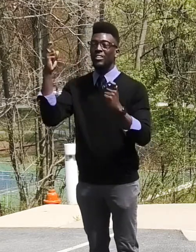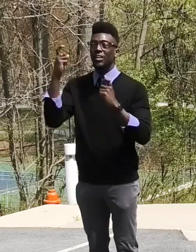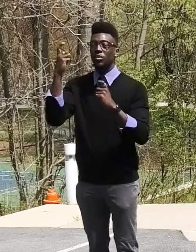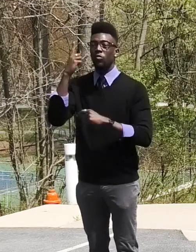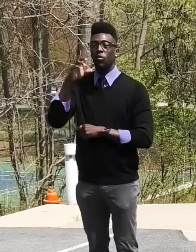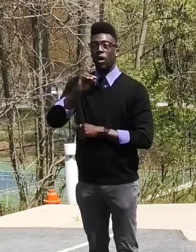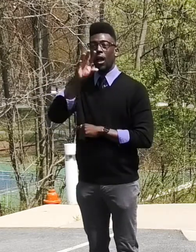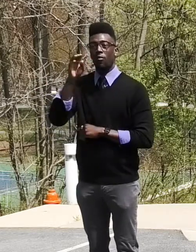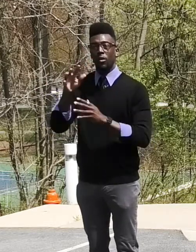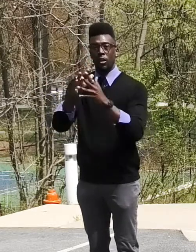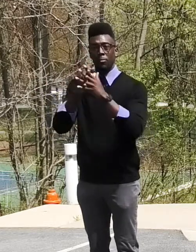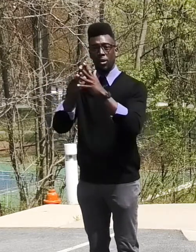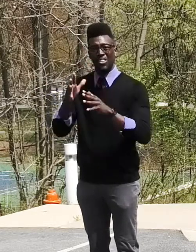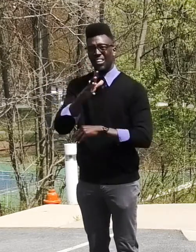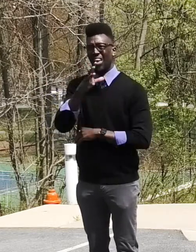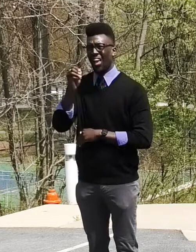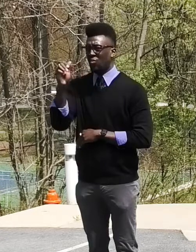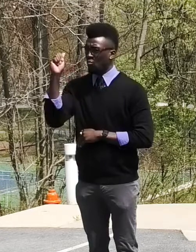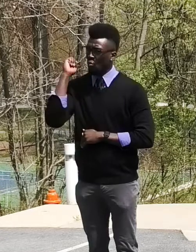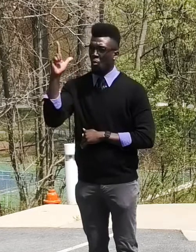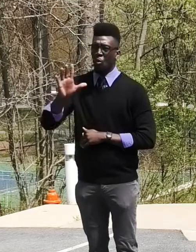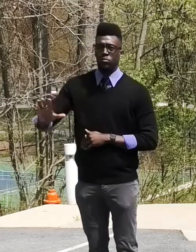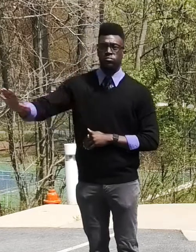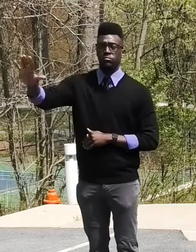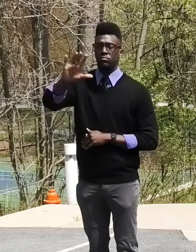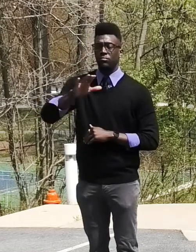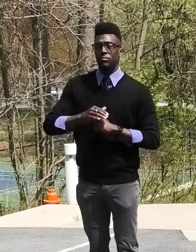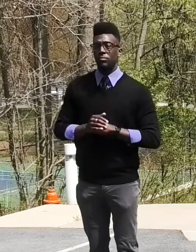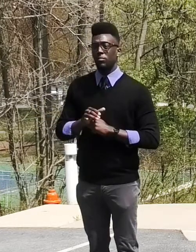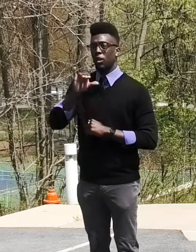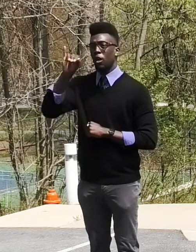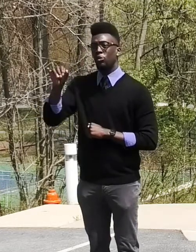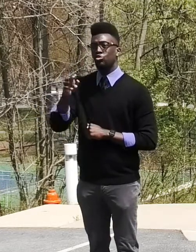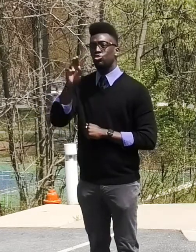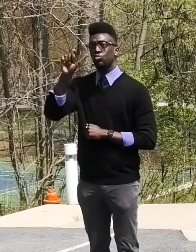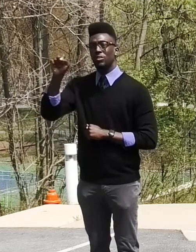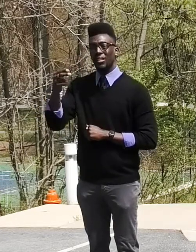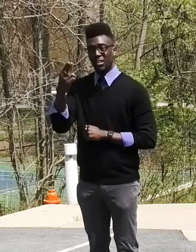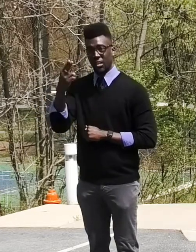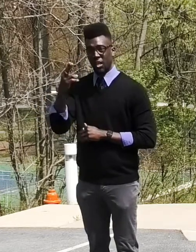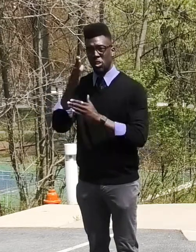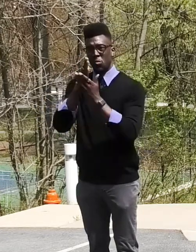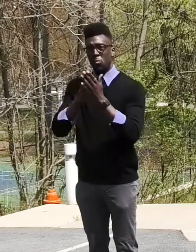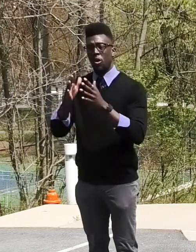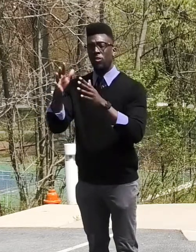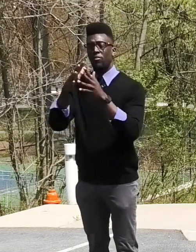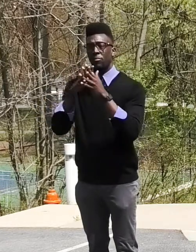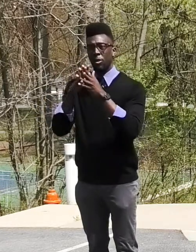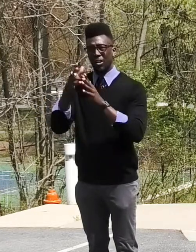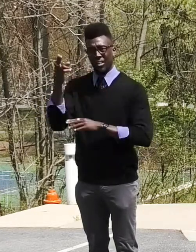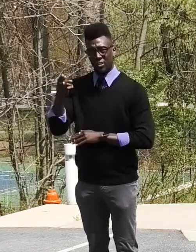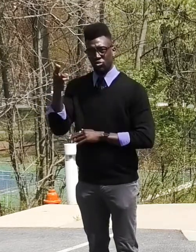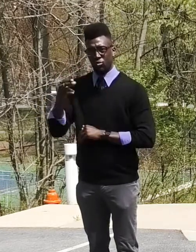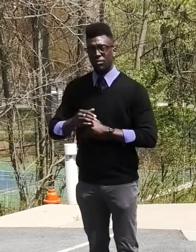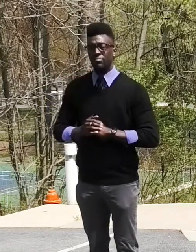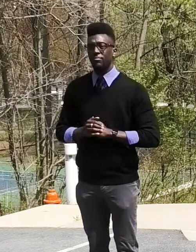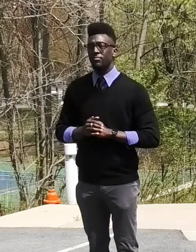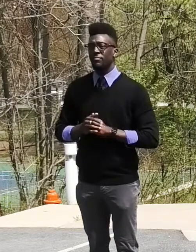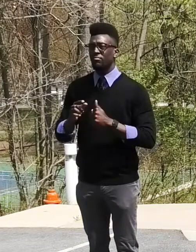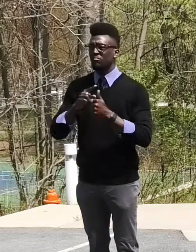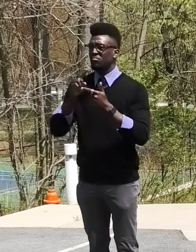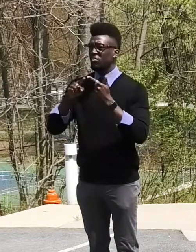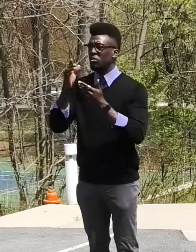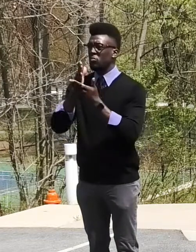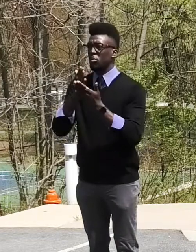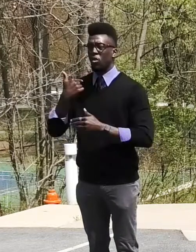African Americans, but for all. Juneteenth is part of American history. Juneteenth is part of all